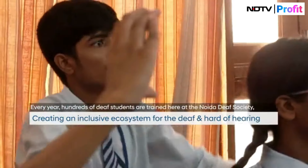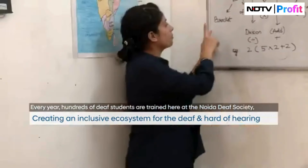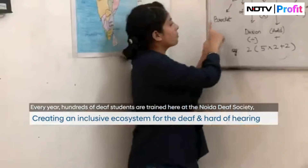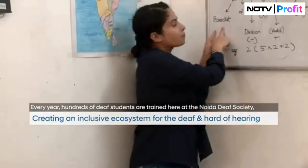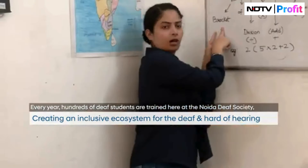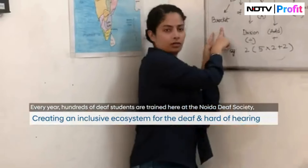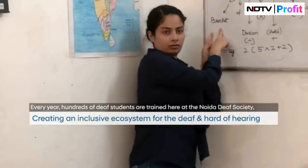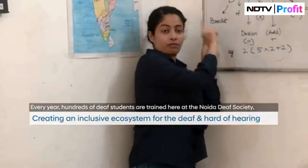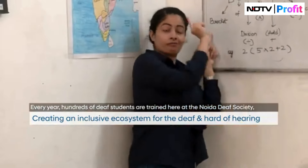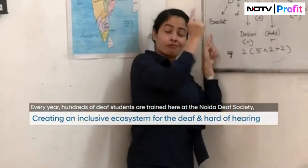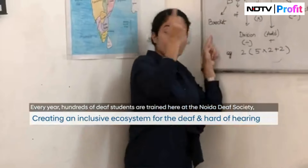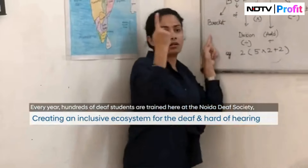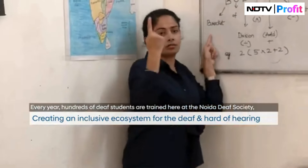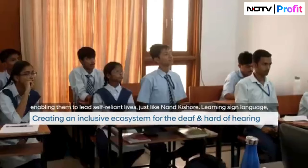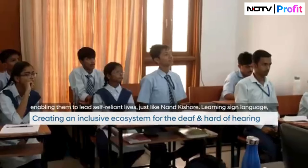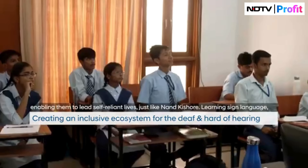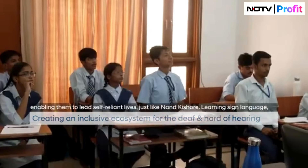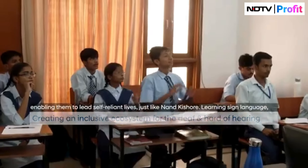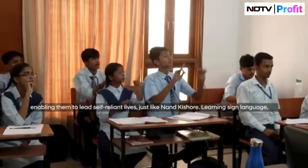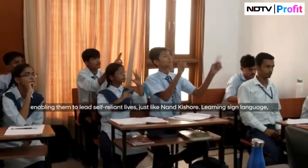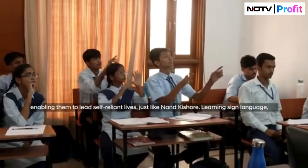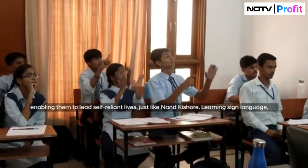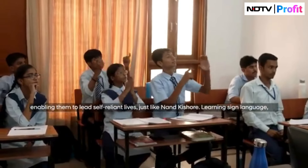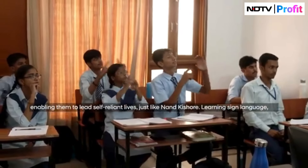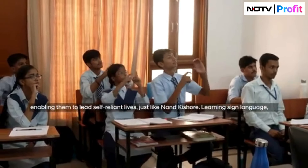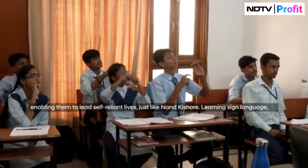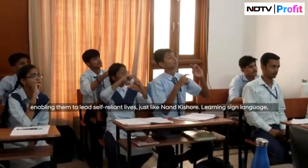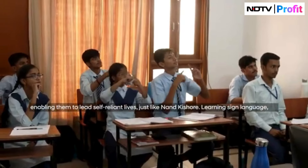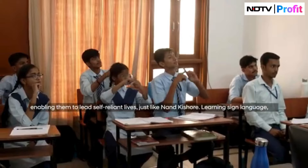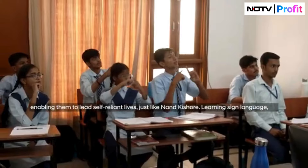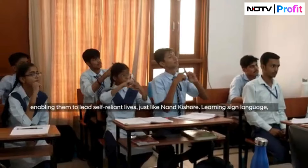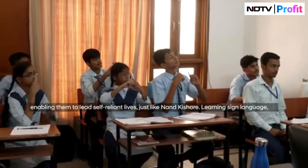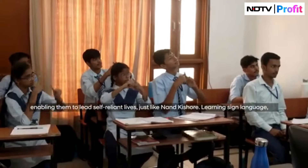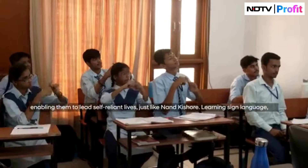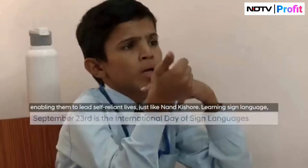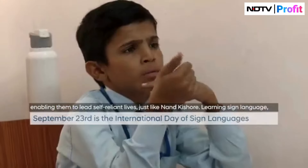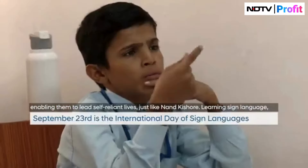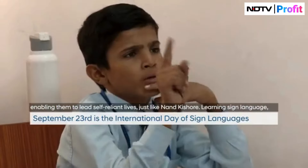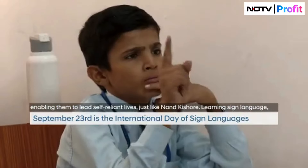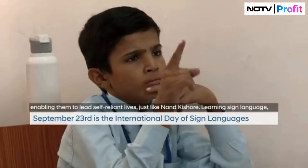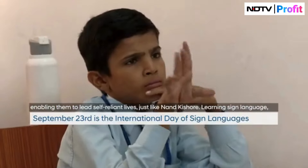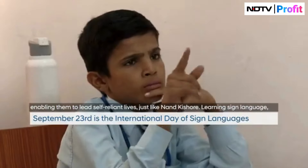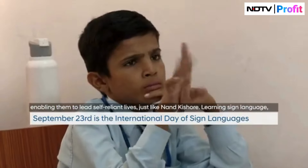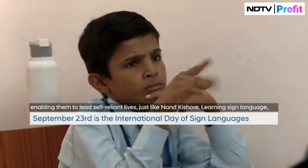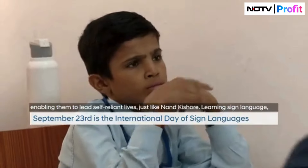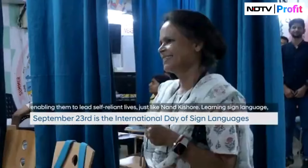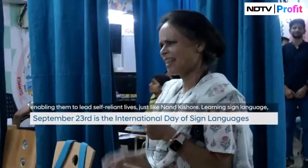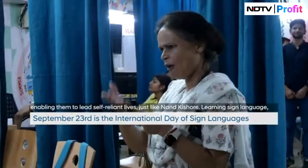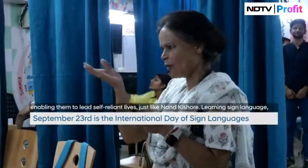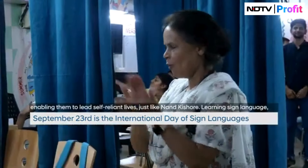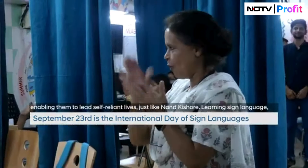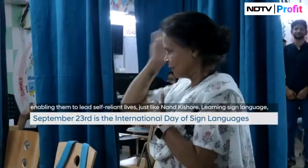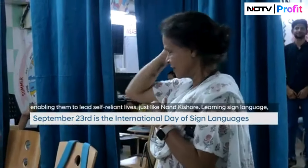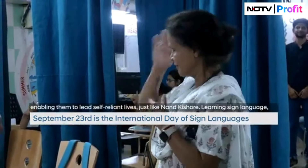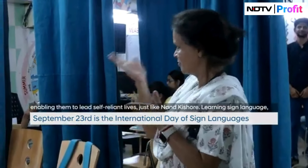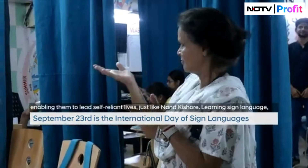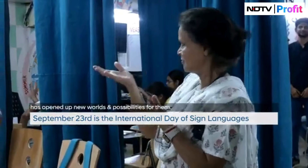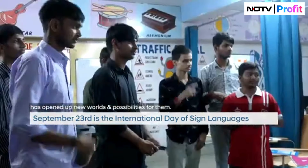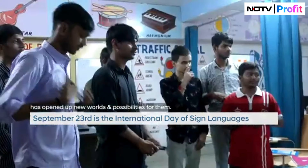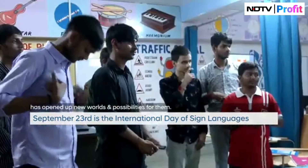at the Noida Deaf Society, enabling them to lead self-reliant lives just like Nandakishore. Learning sign language has